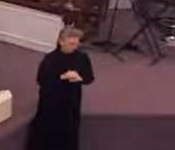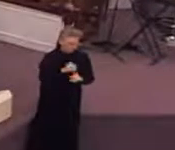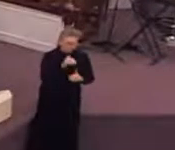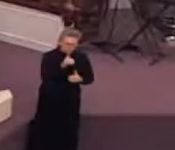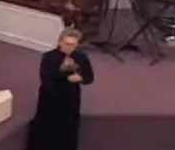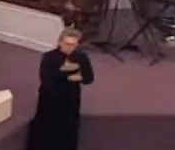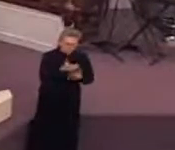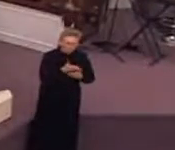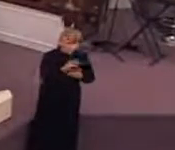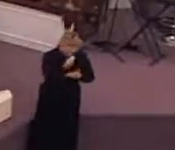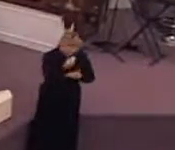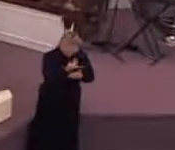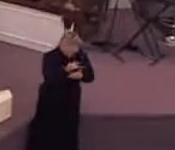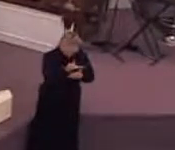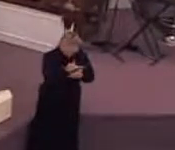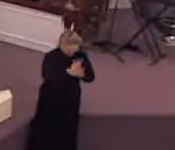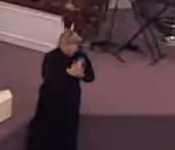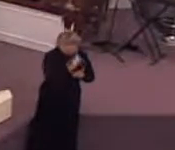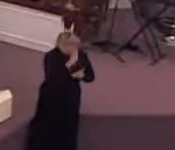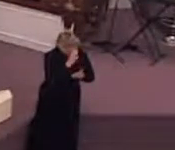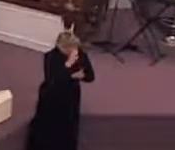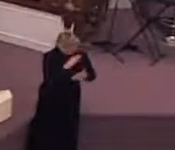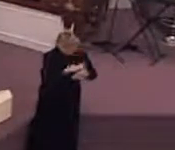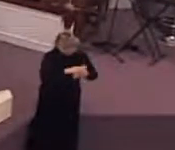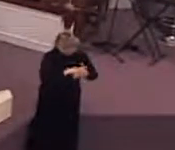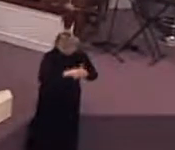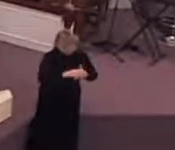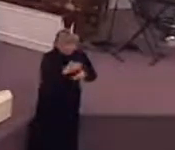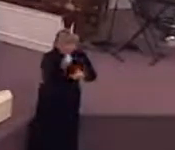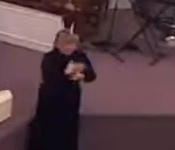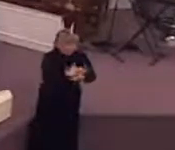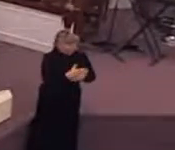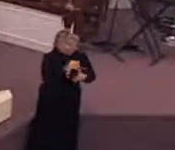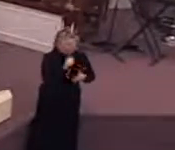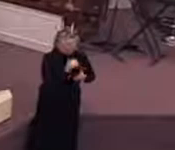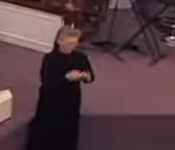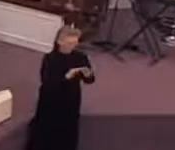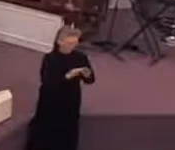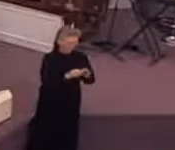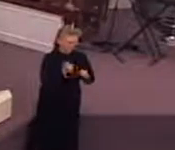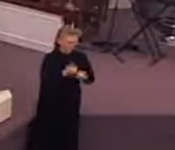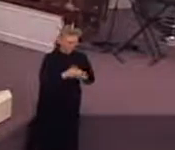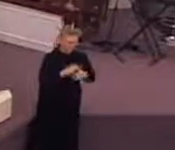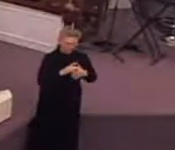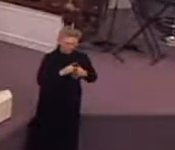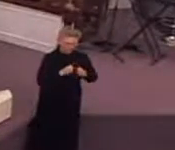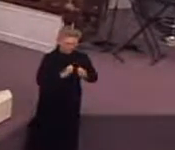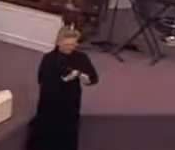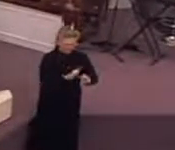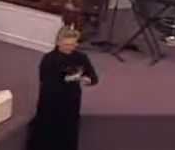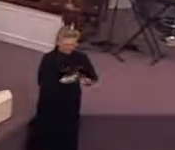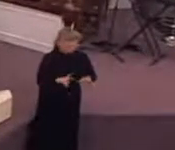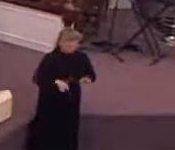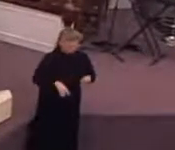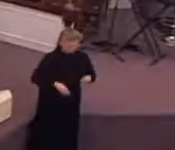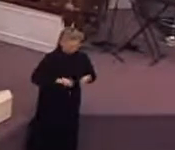your flesh tell you, amen, that it's not worth it. It's worth every effort that you put into it. I understand